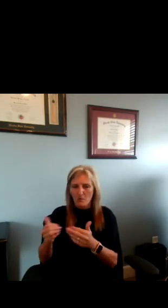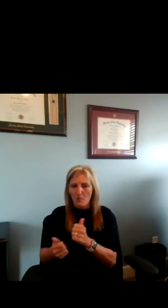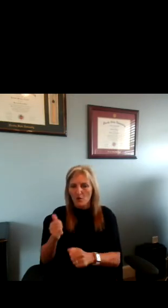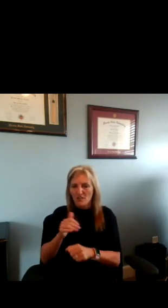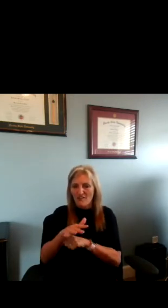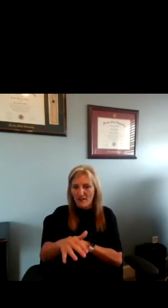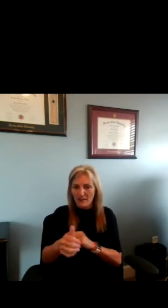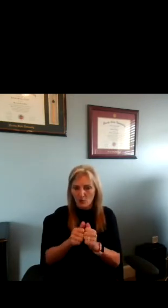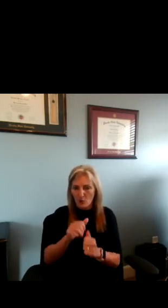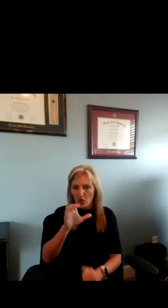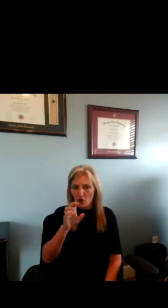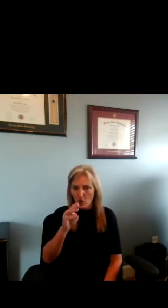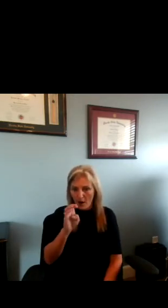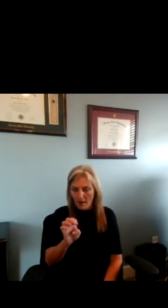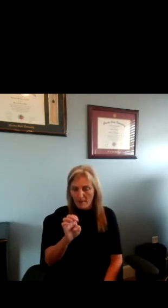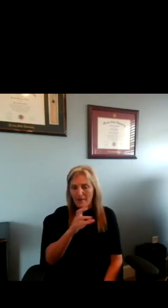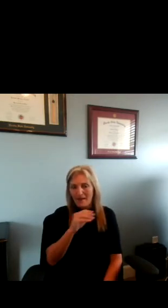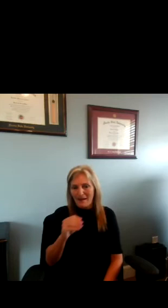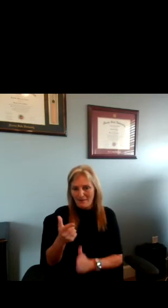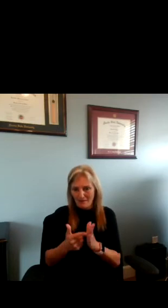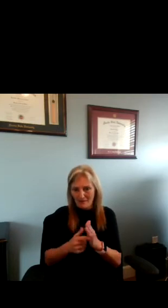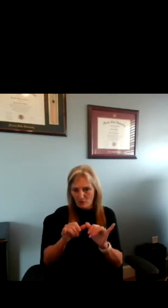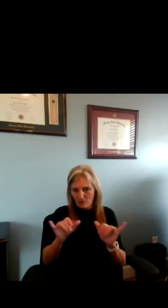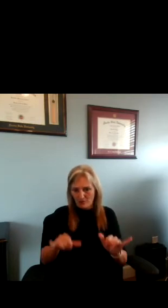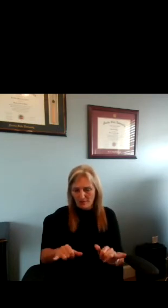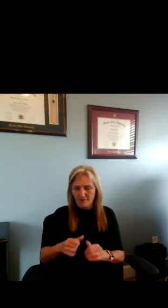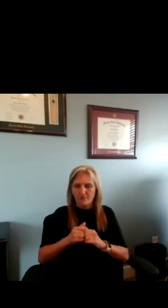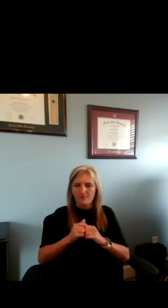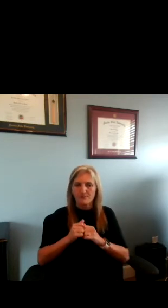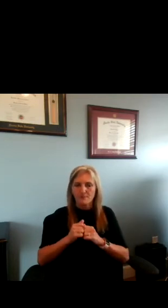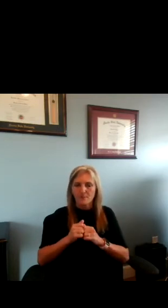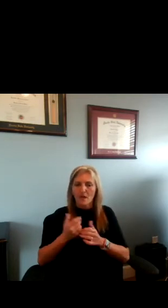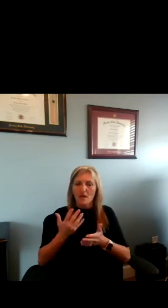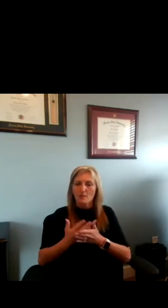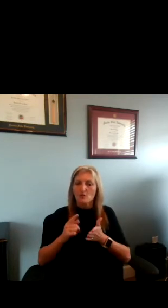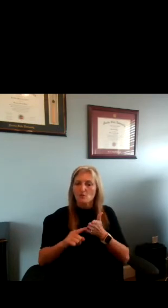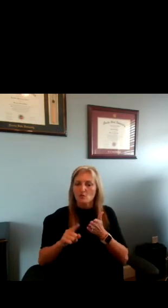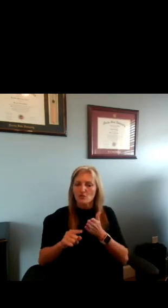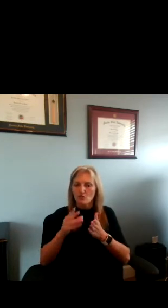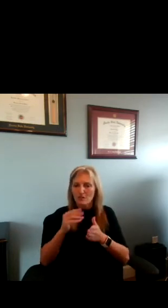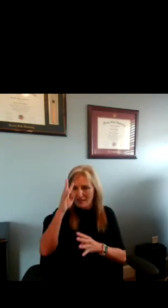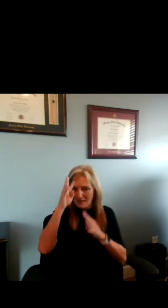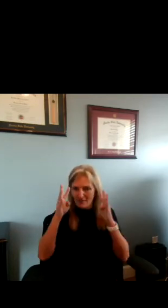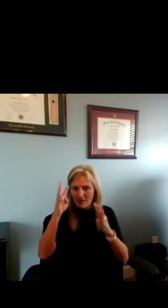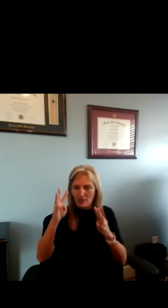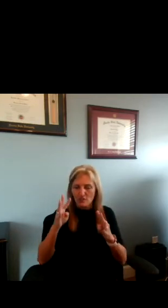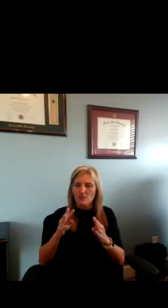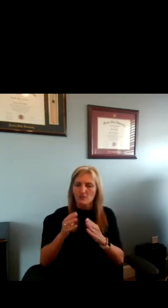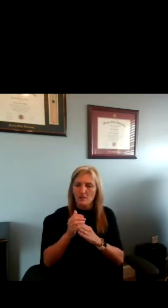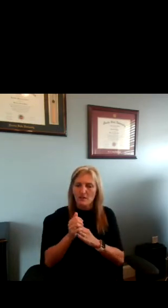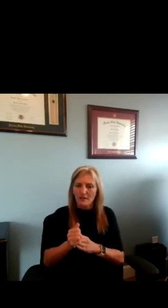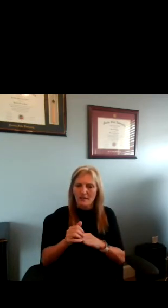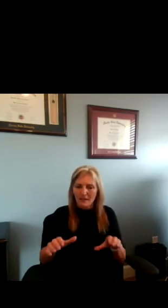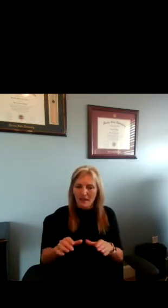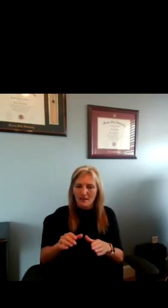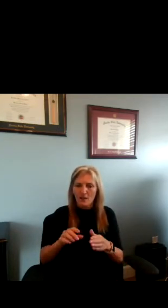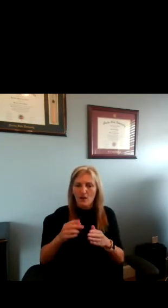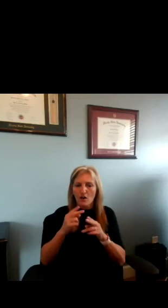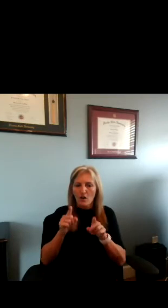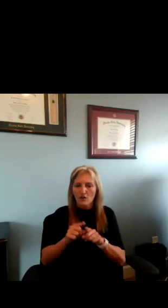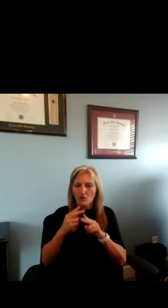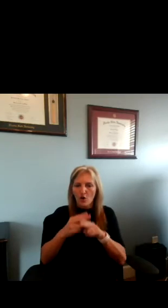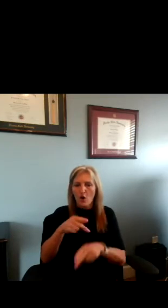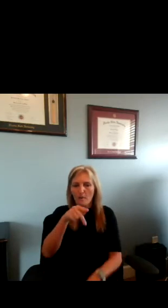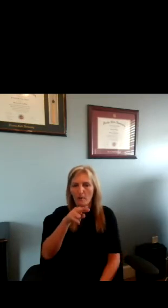crime and the legal system. The Prison Research and Innovation Initiative, also known as PRI, is